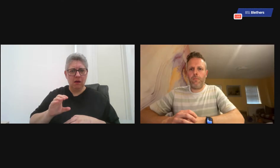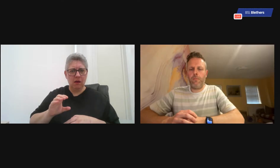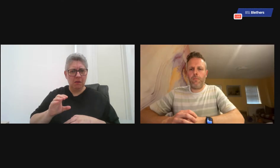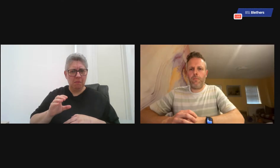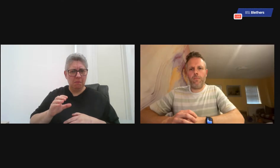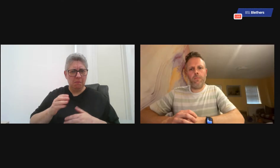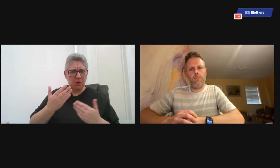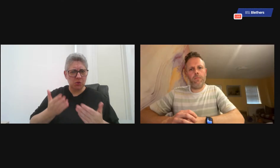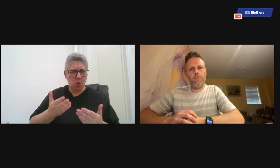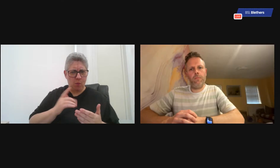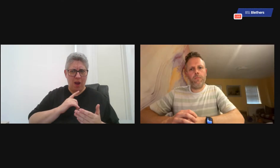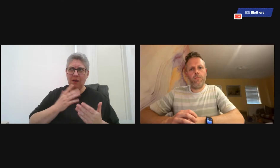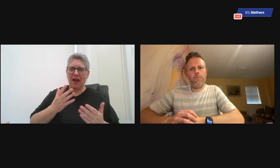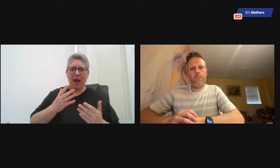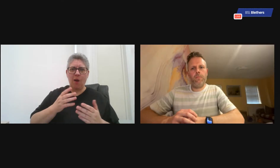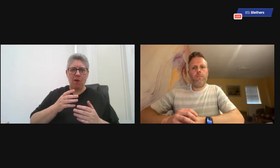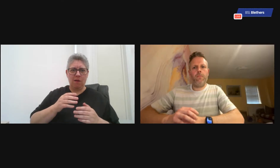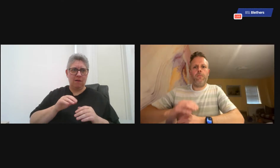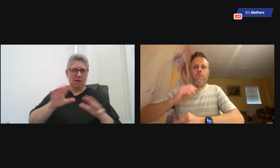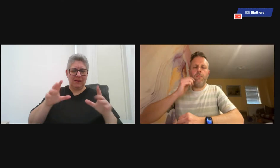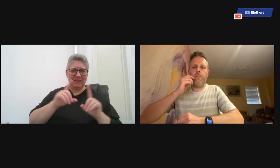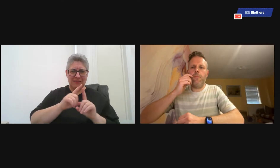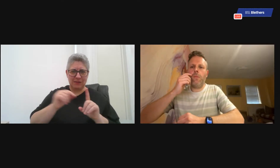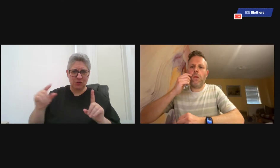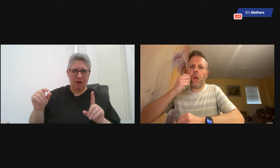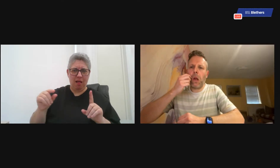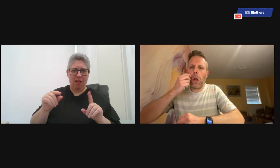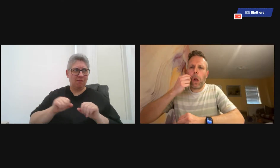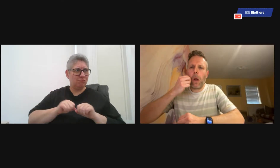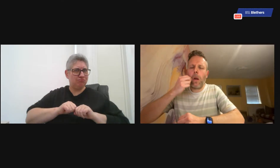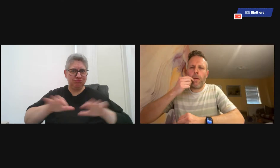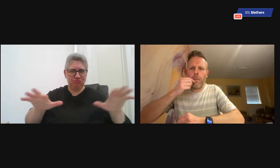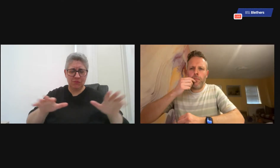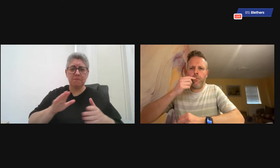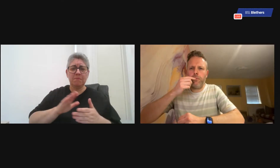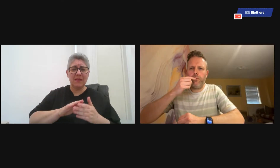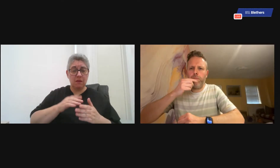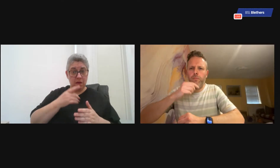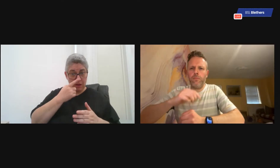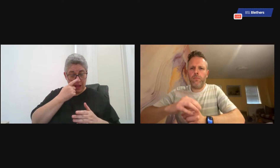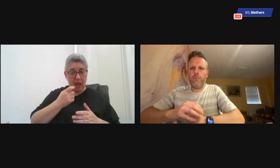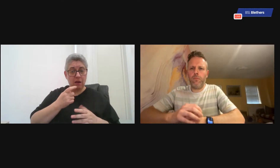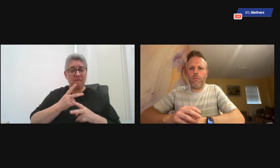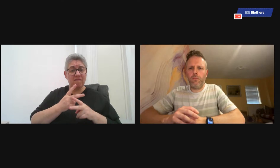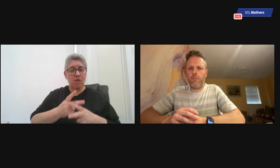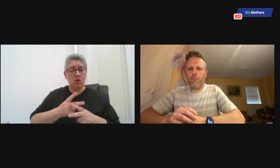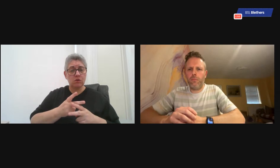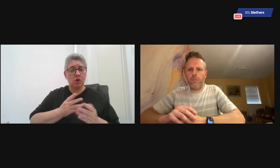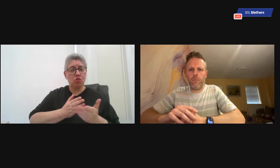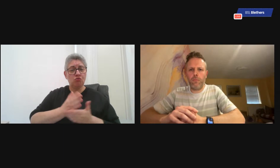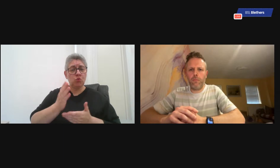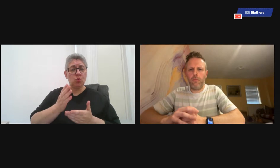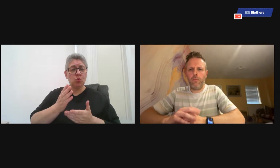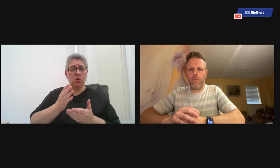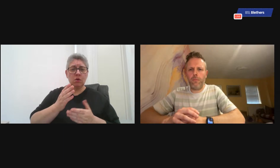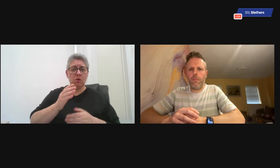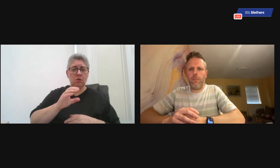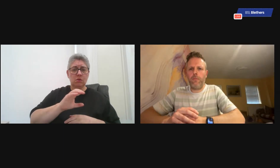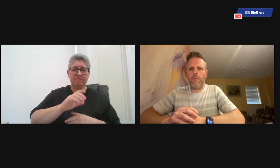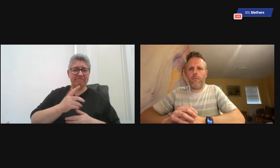Is there a kind of, can you do like a sort of online fostering thing? I'm just thinking that we've all gone digital, haven't